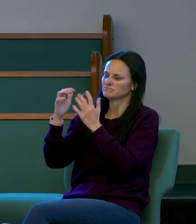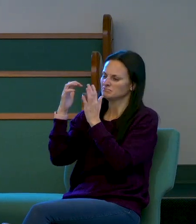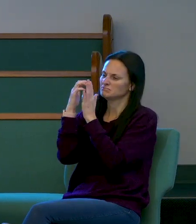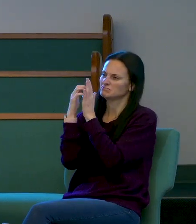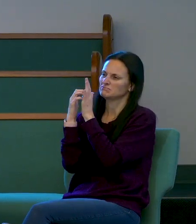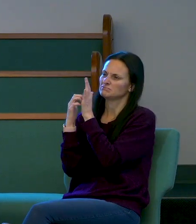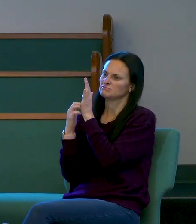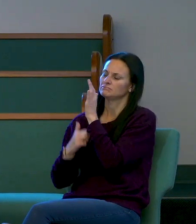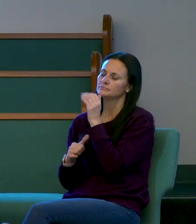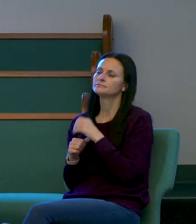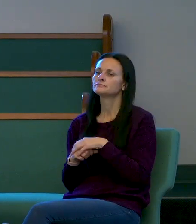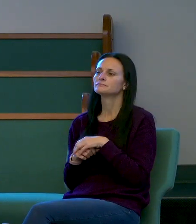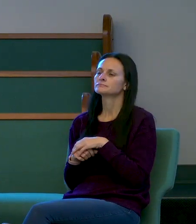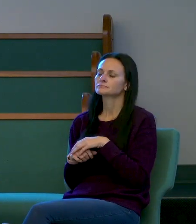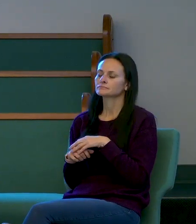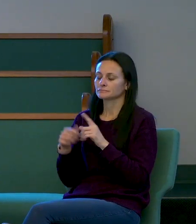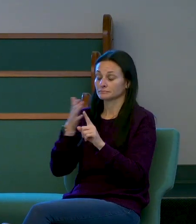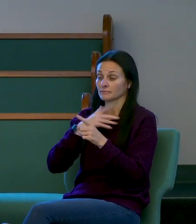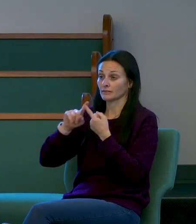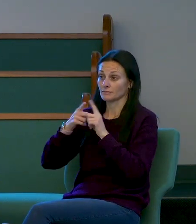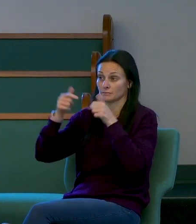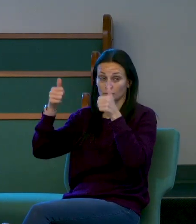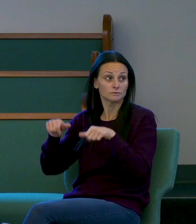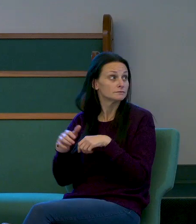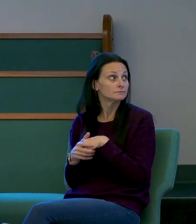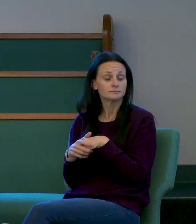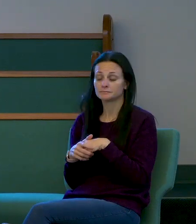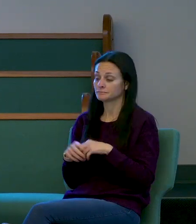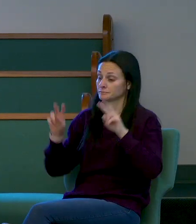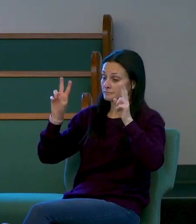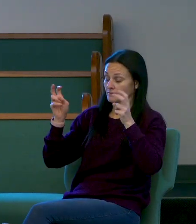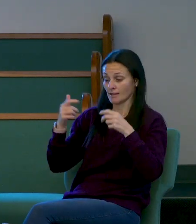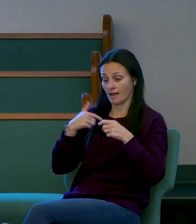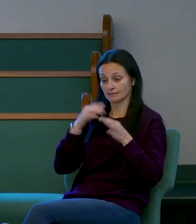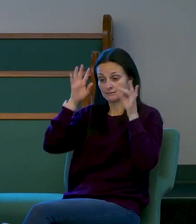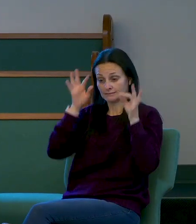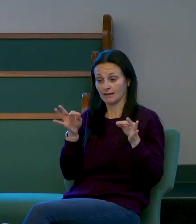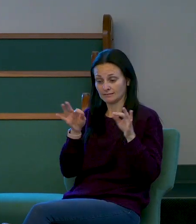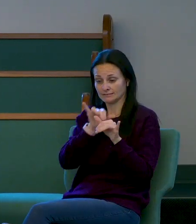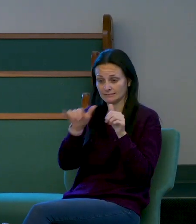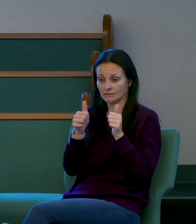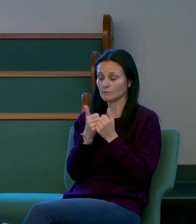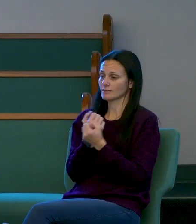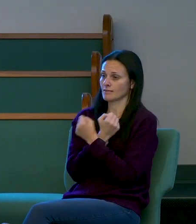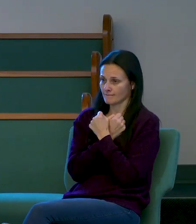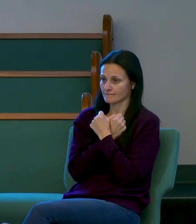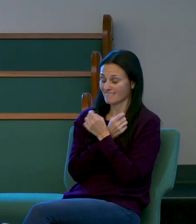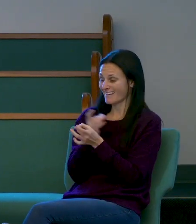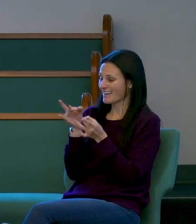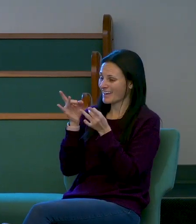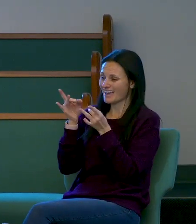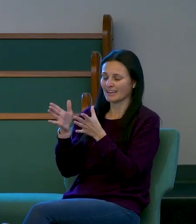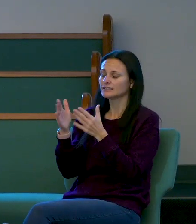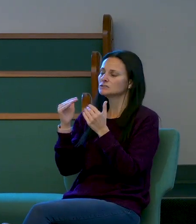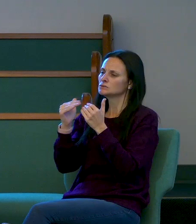meanness. She posted this: "I have decided to stick with love. Hate is too